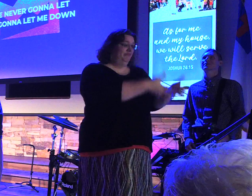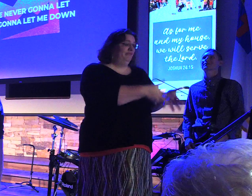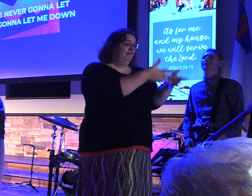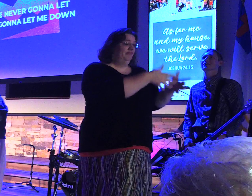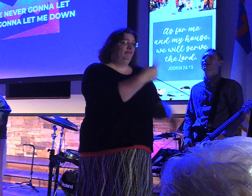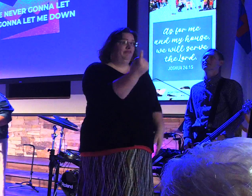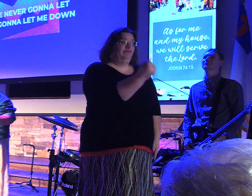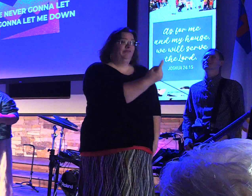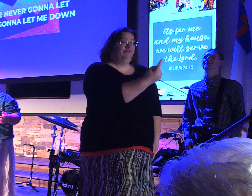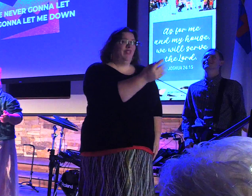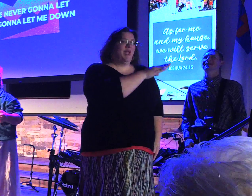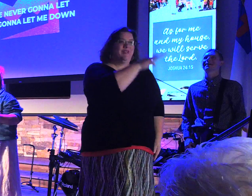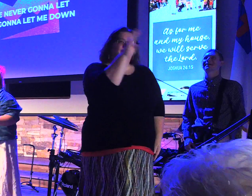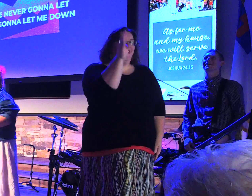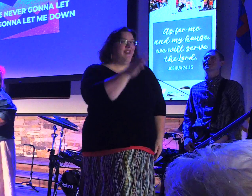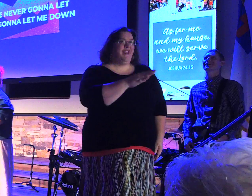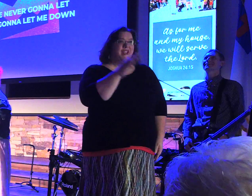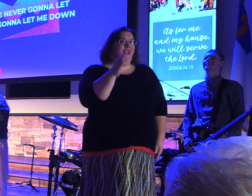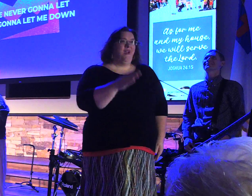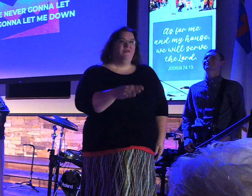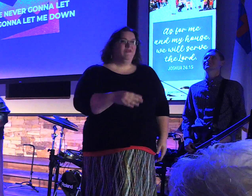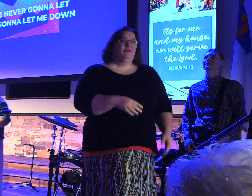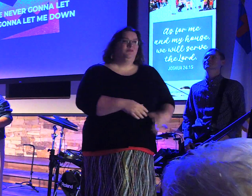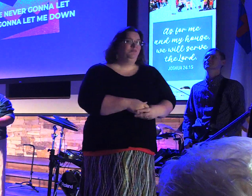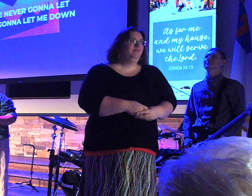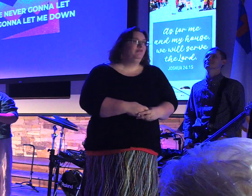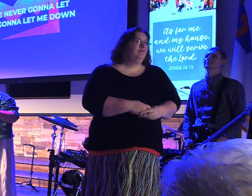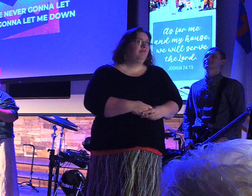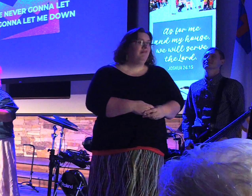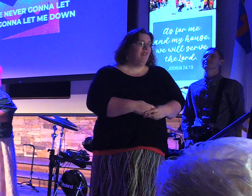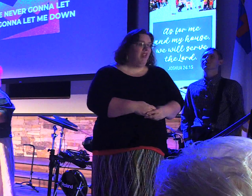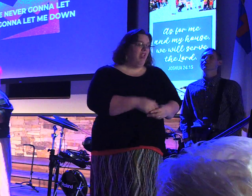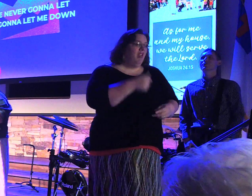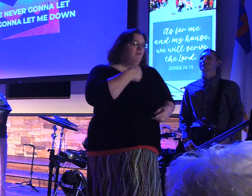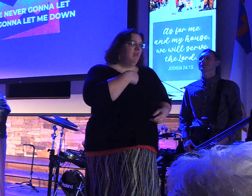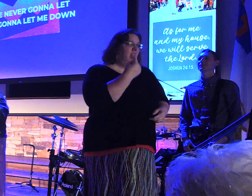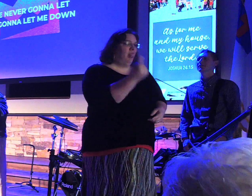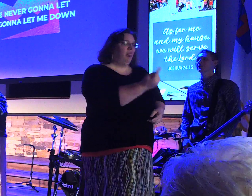never gonna let me down.